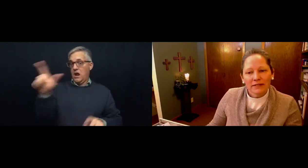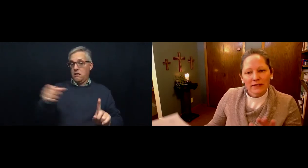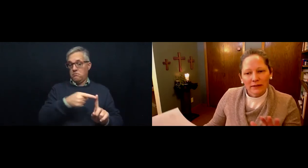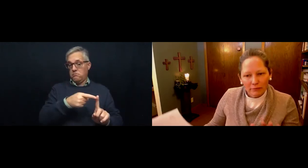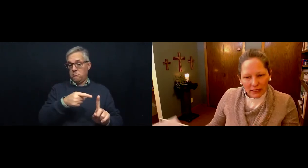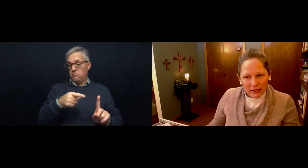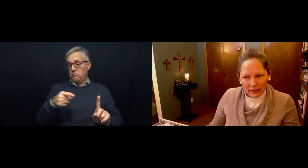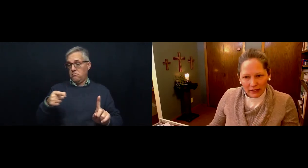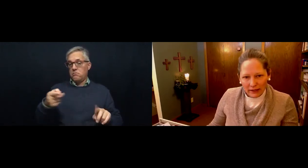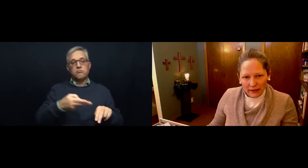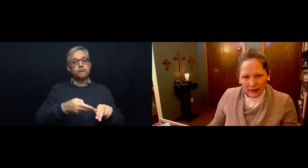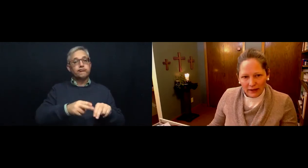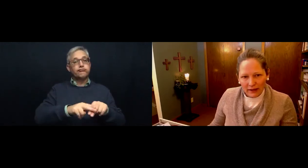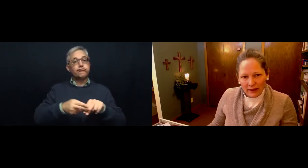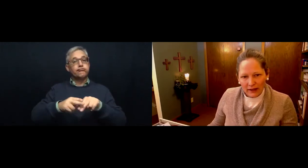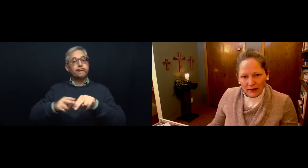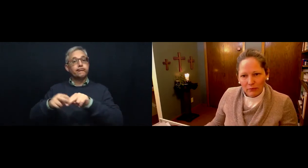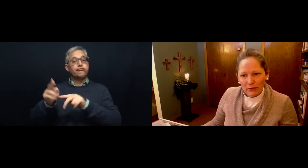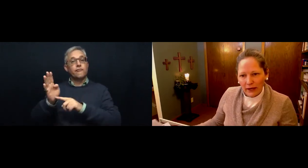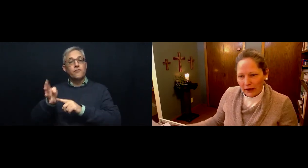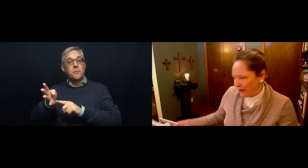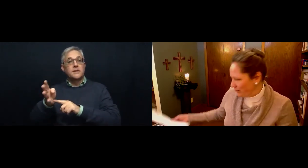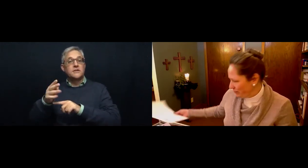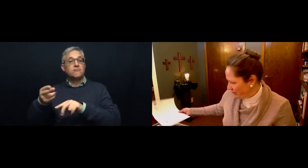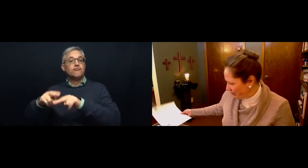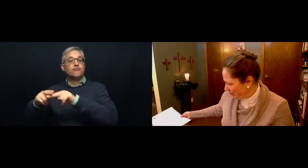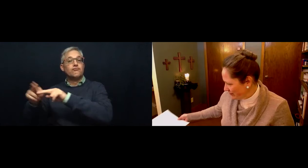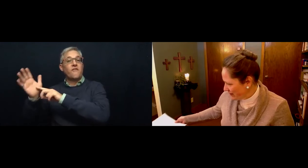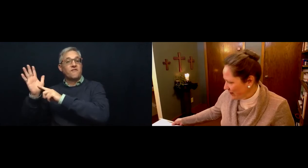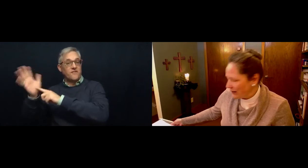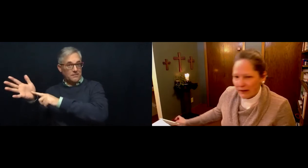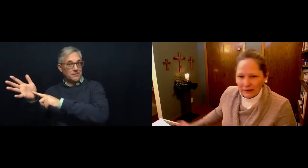just being. I'm praying.